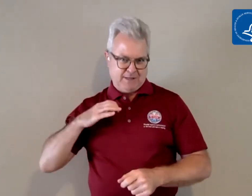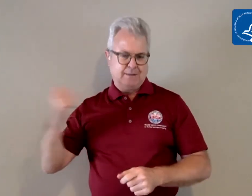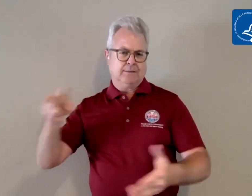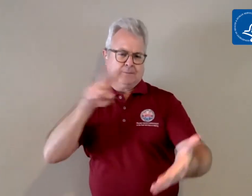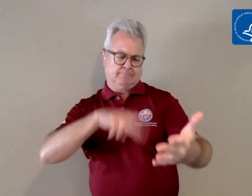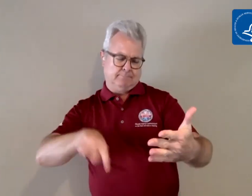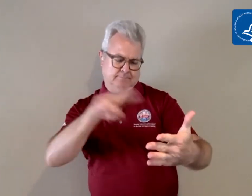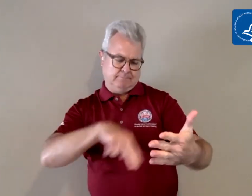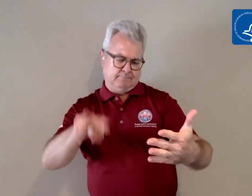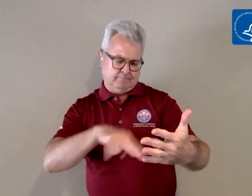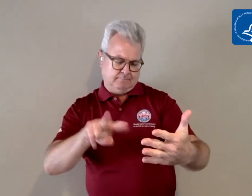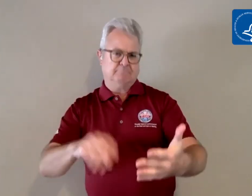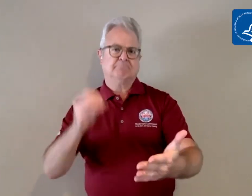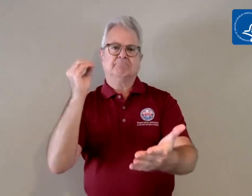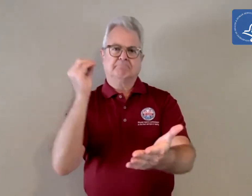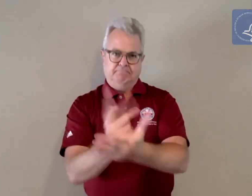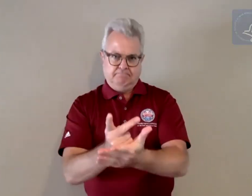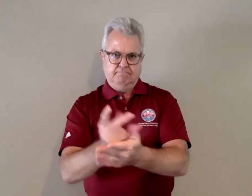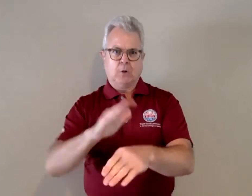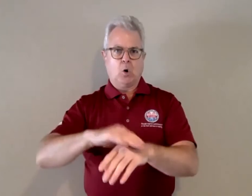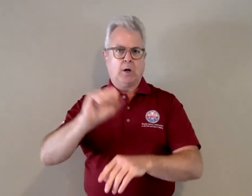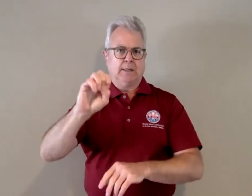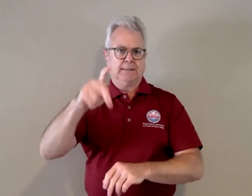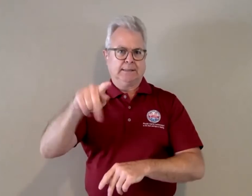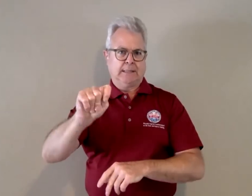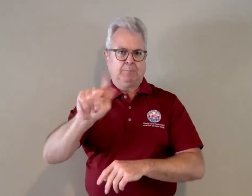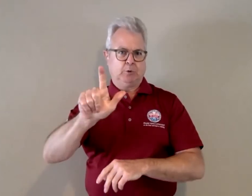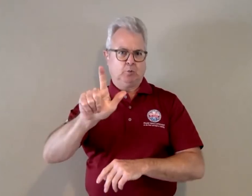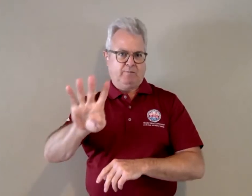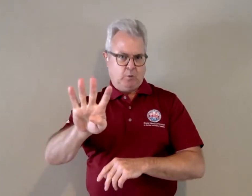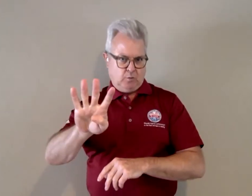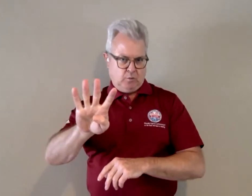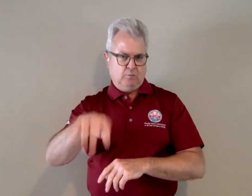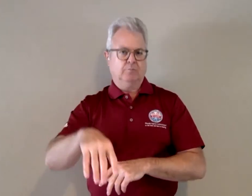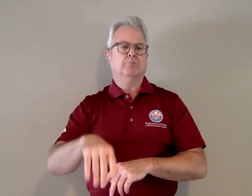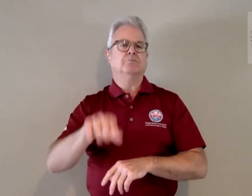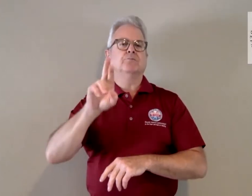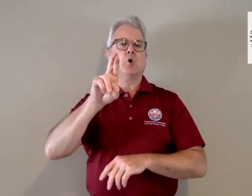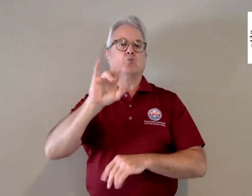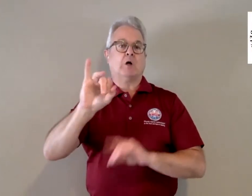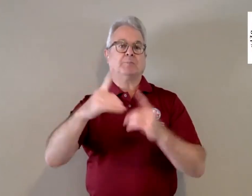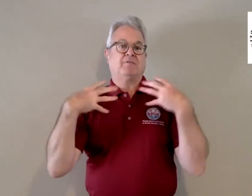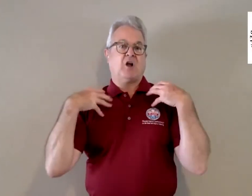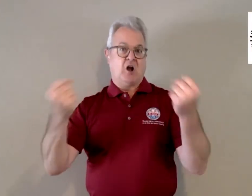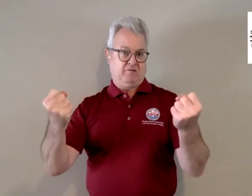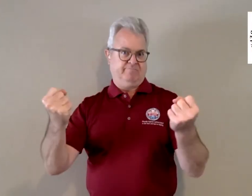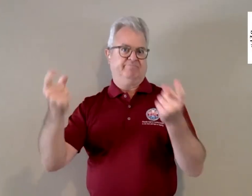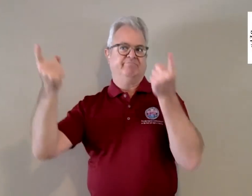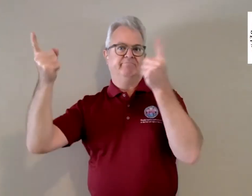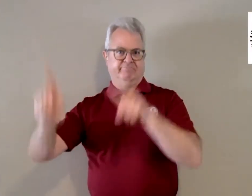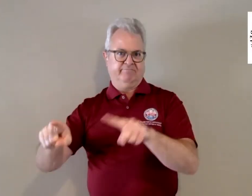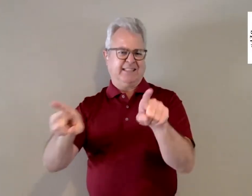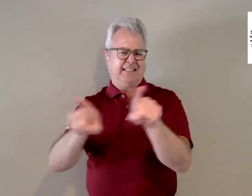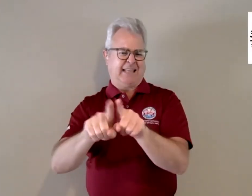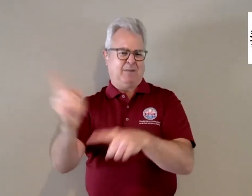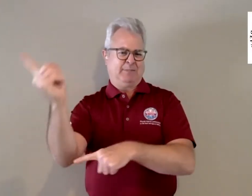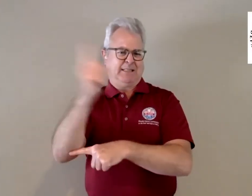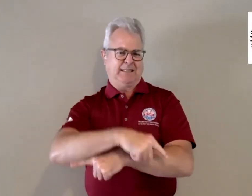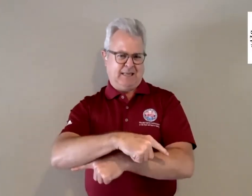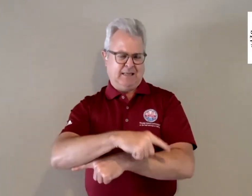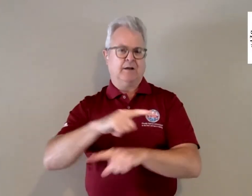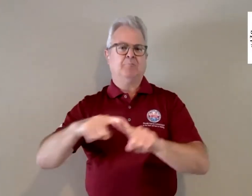CDC, the Centers for Disease Control, who also looked at the paperwork, and on September 24th approved